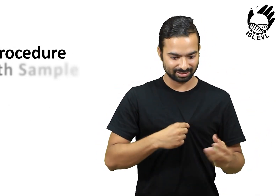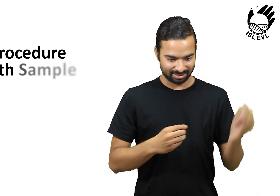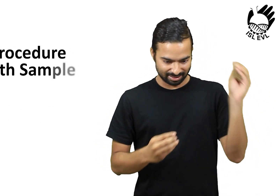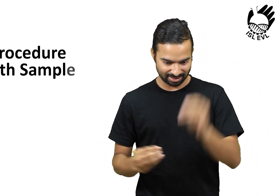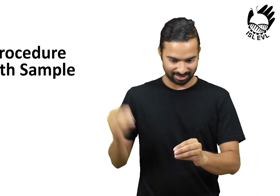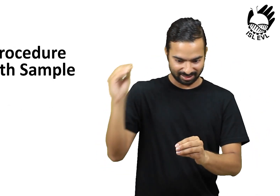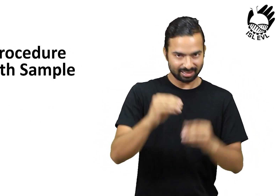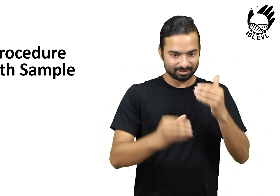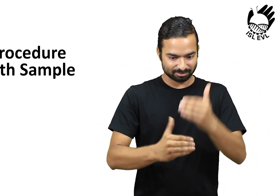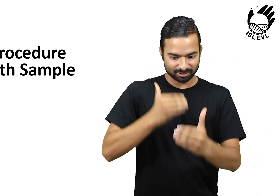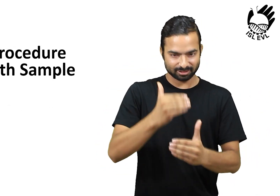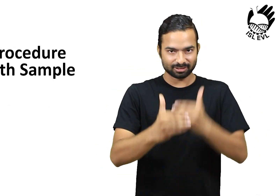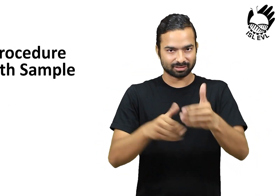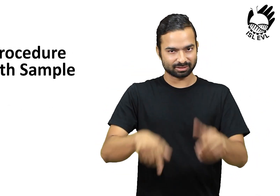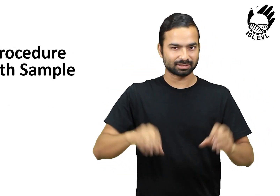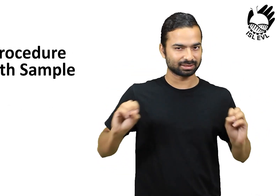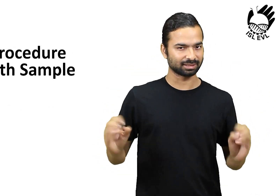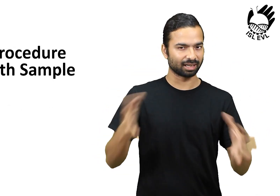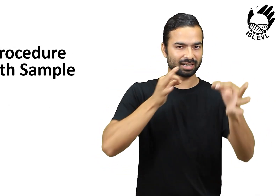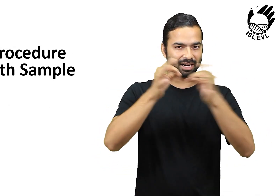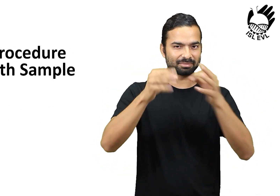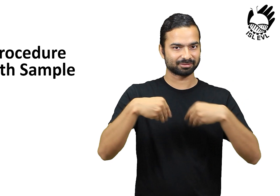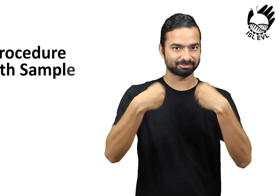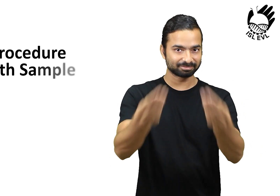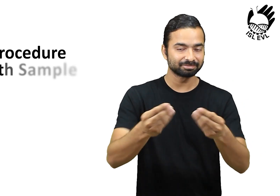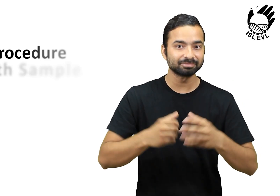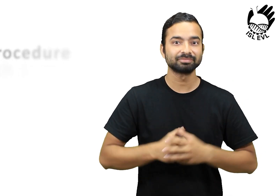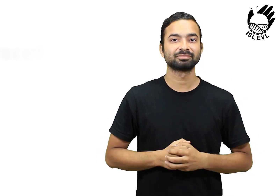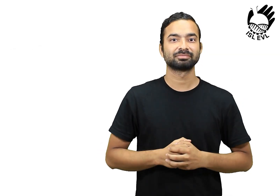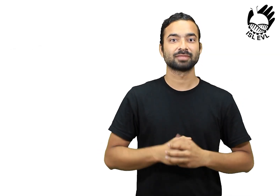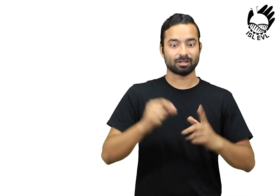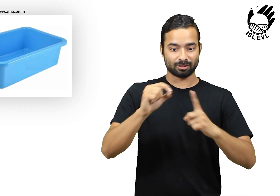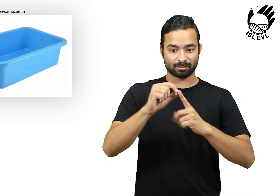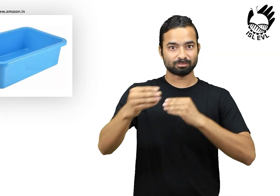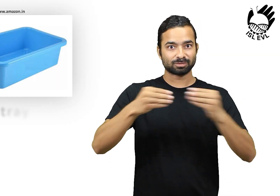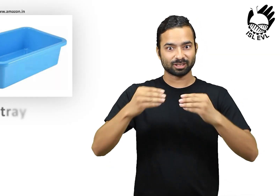Using your vessel, the jugs or beakers or cylinders,